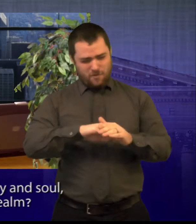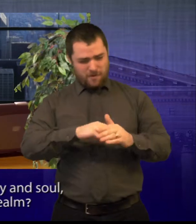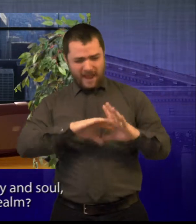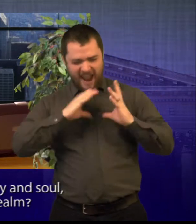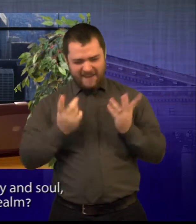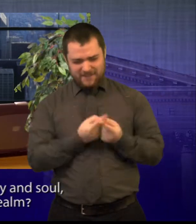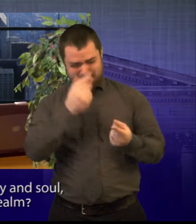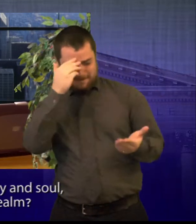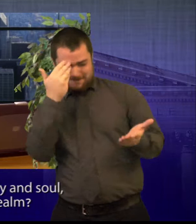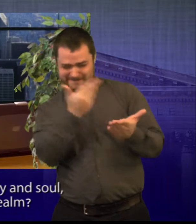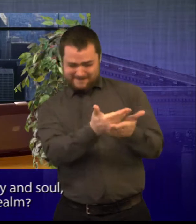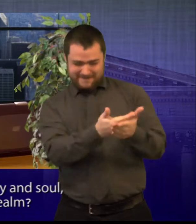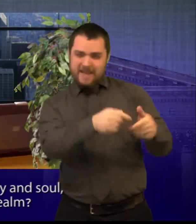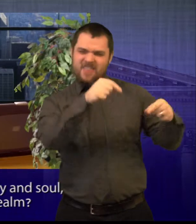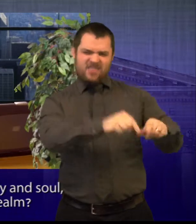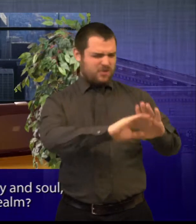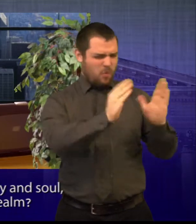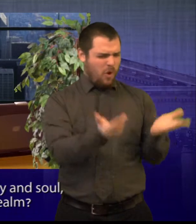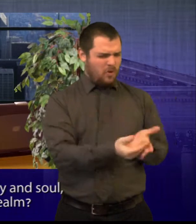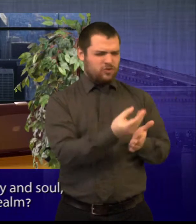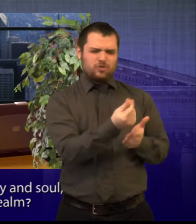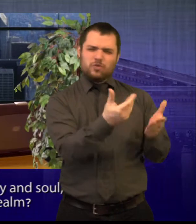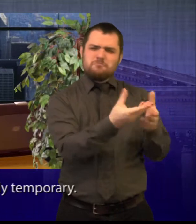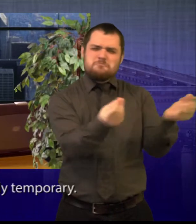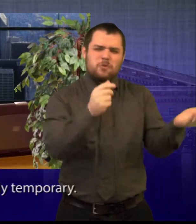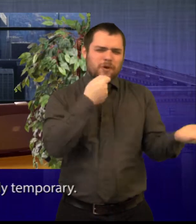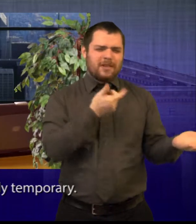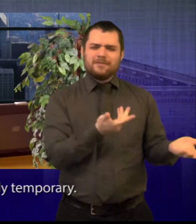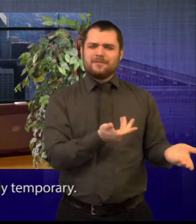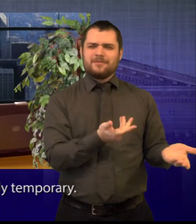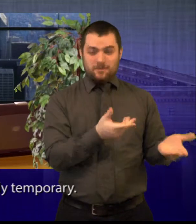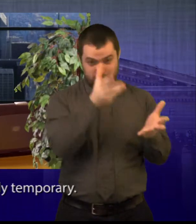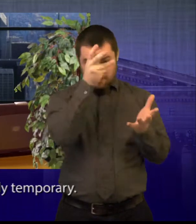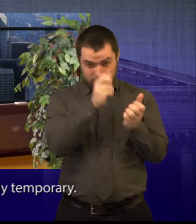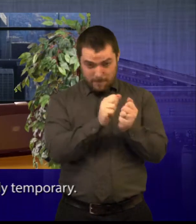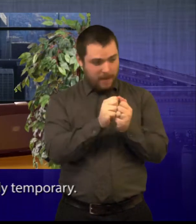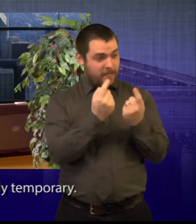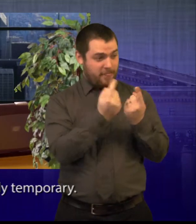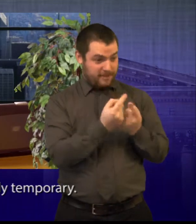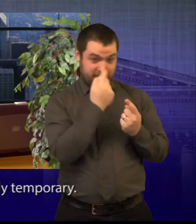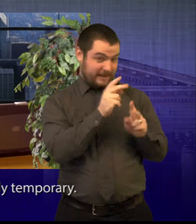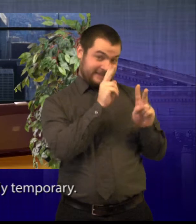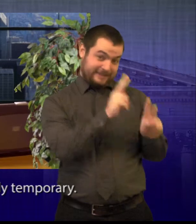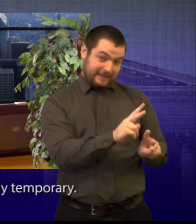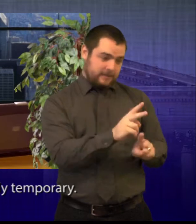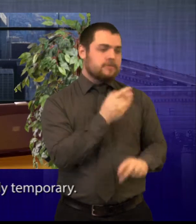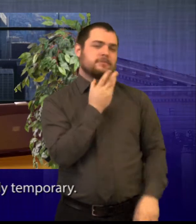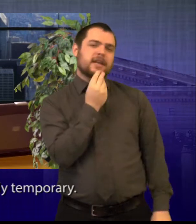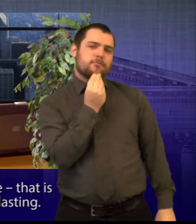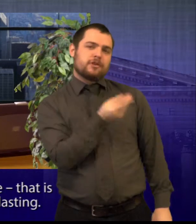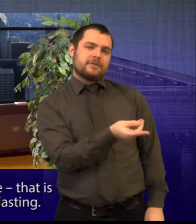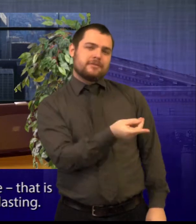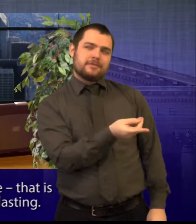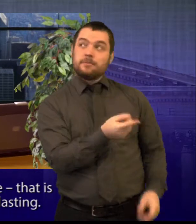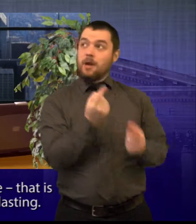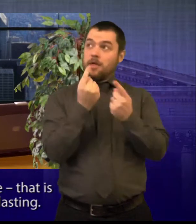soul, to this passing material realm? The things which are seen are only temporary.